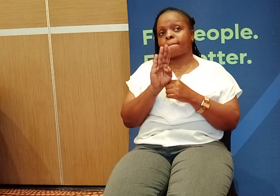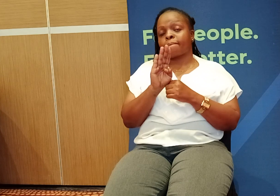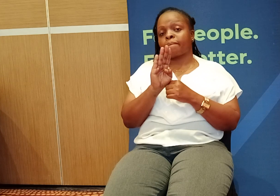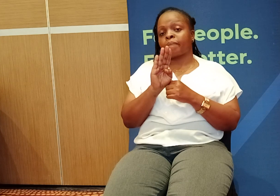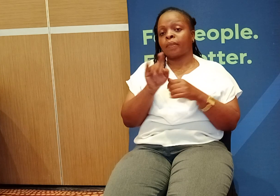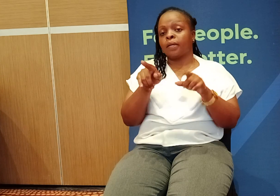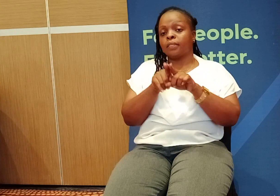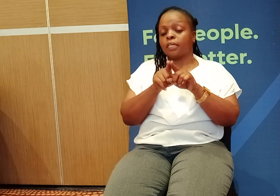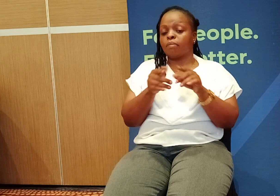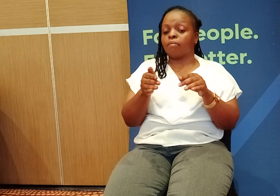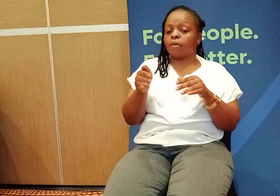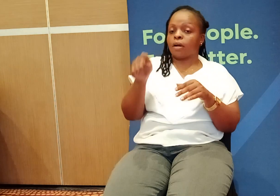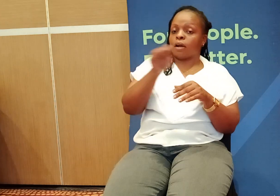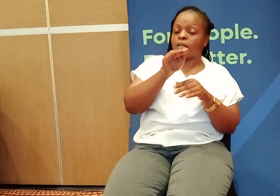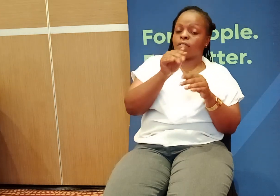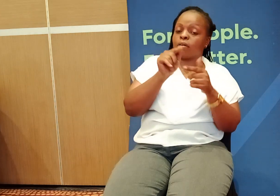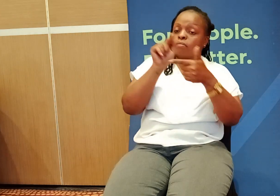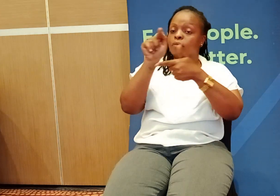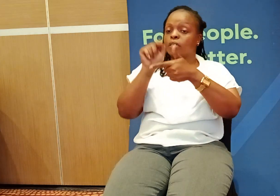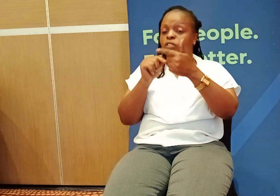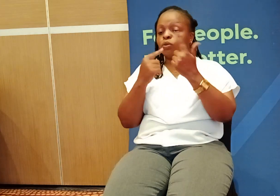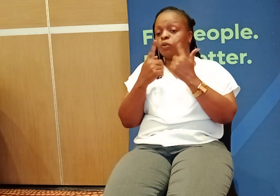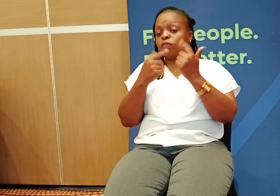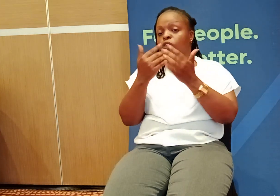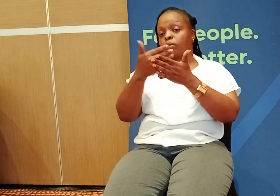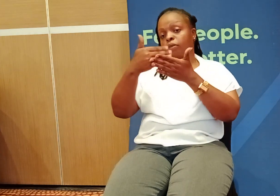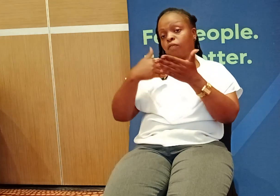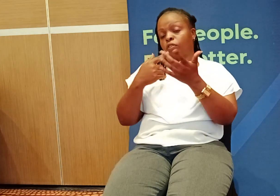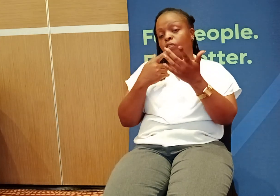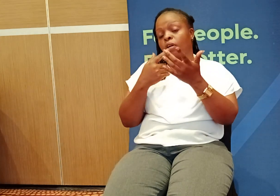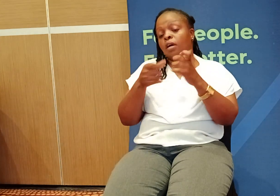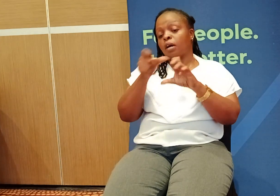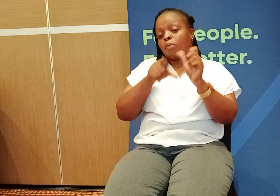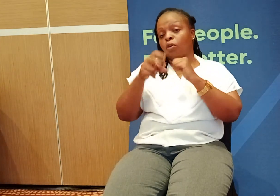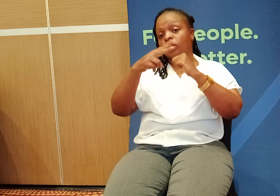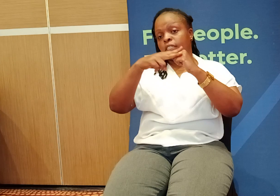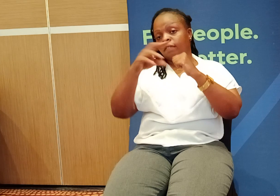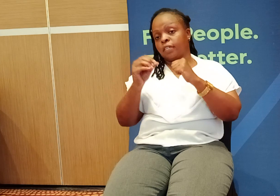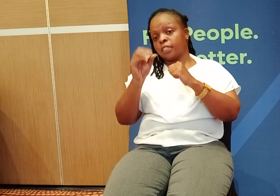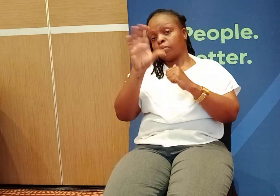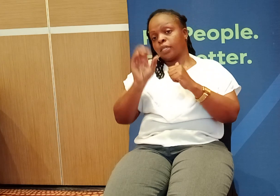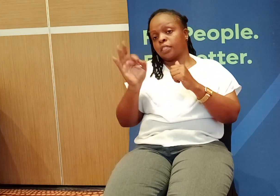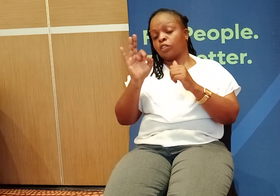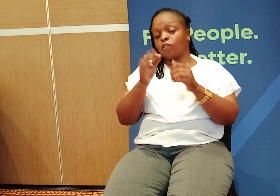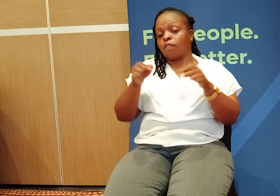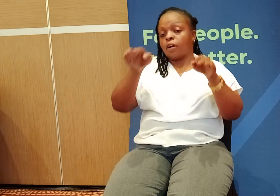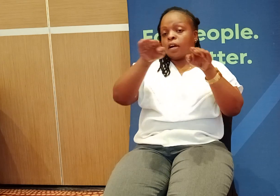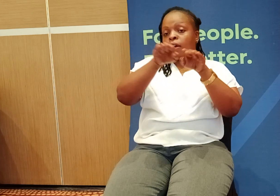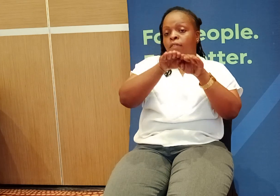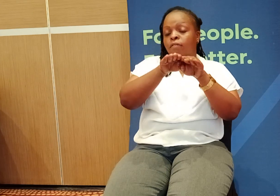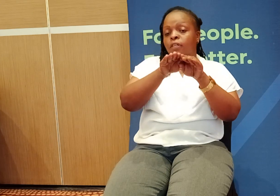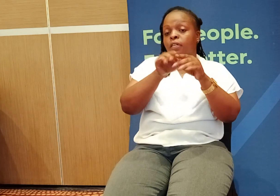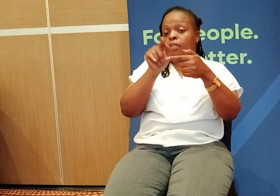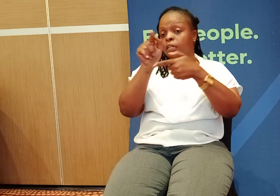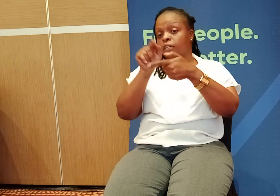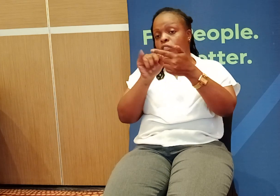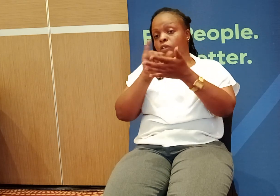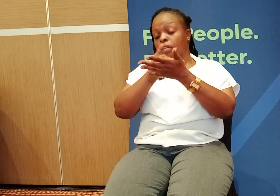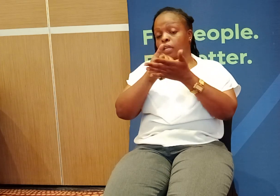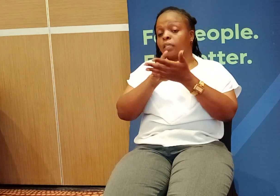Coverage ratio, we've talked in the past about getting to about 70% of our coverage ratio. We are on track